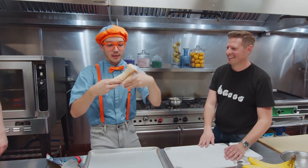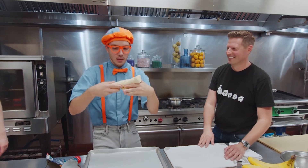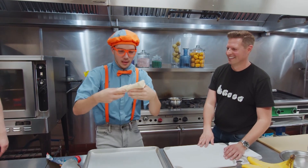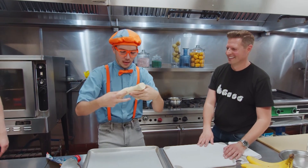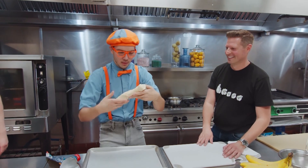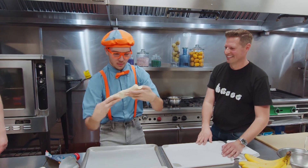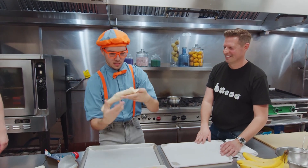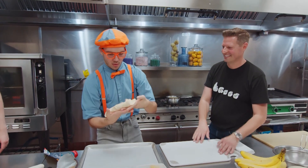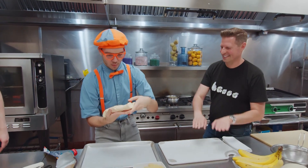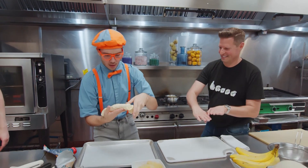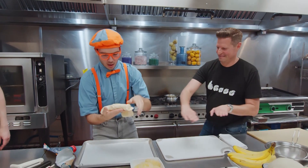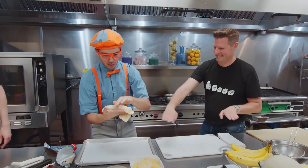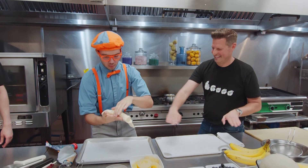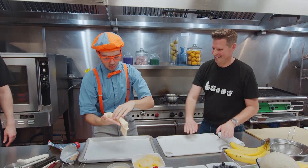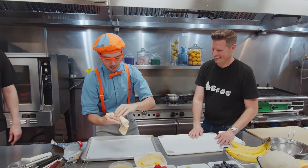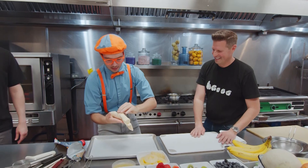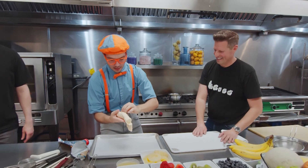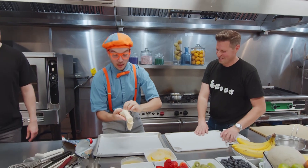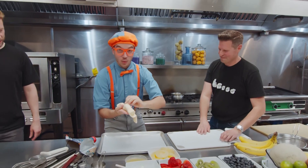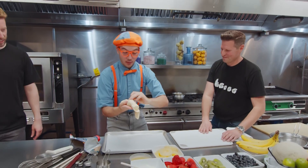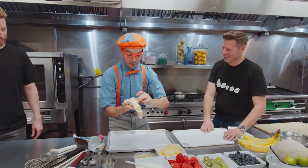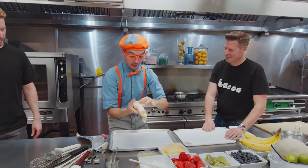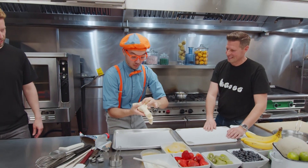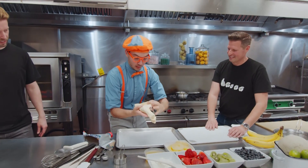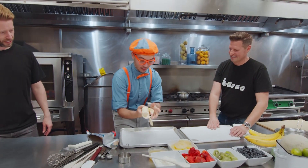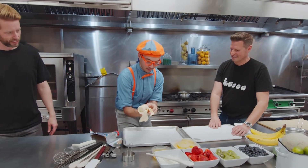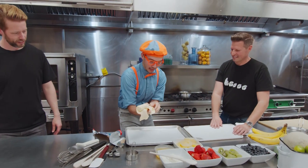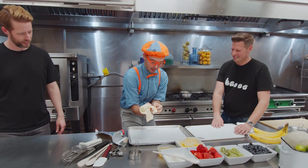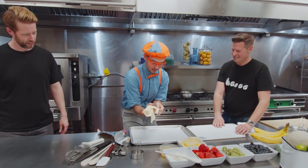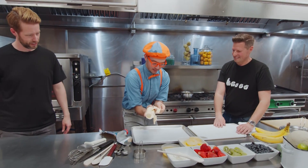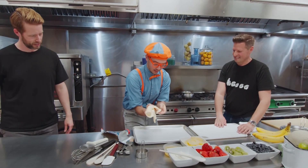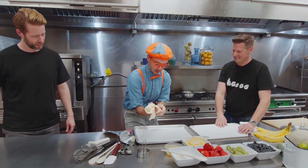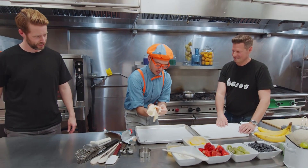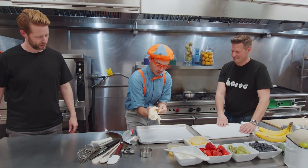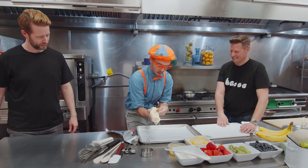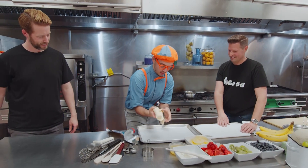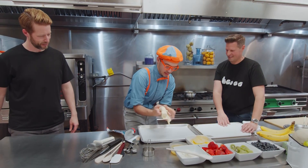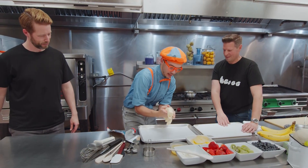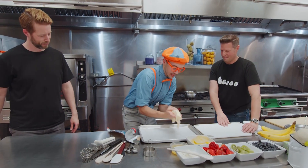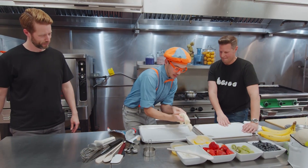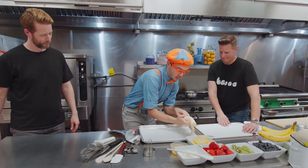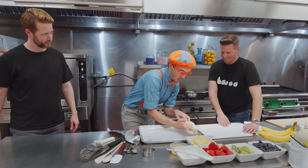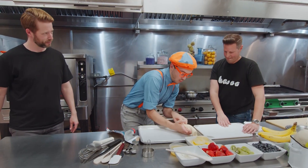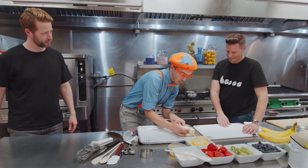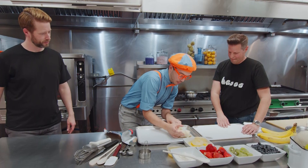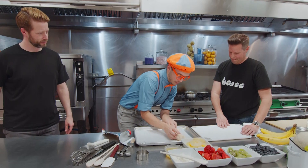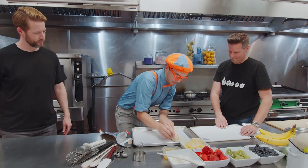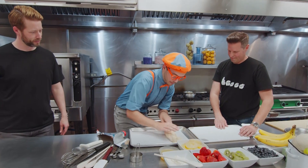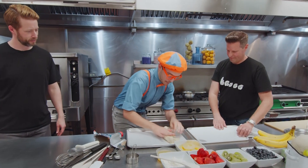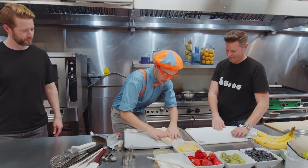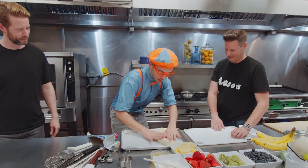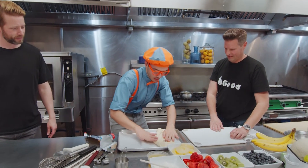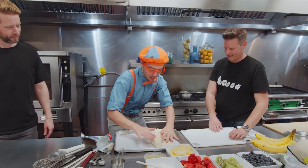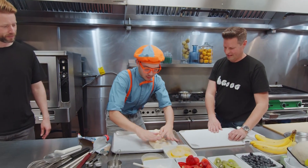Okay! And now, we unroll it. We're going to make it really flat. See, like this. Boop!